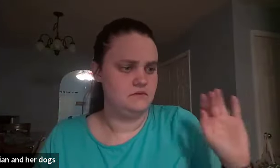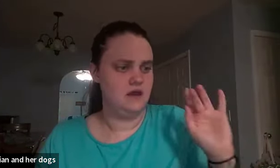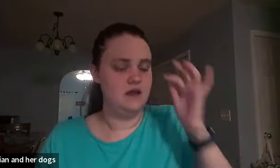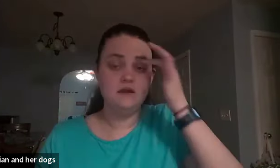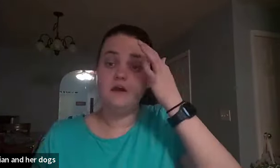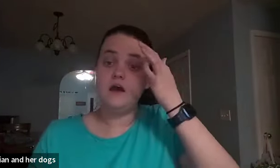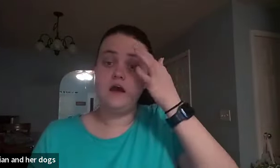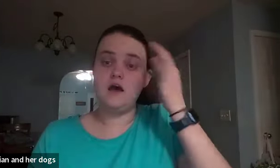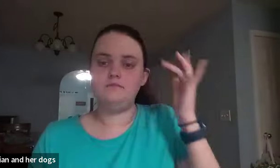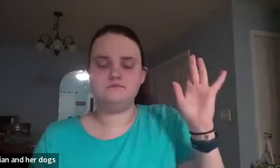Okay.